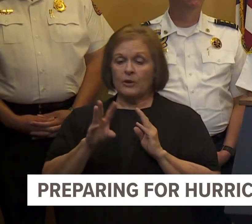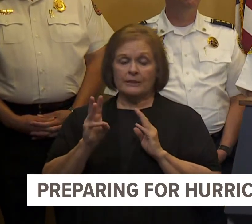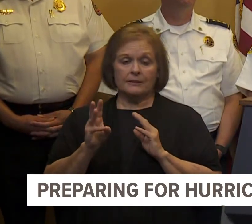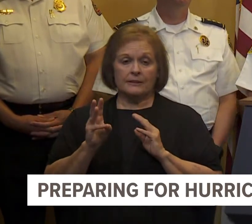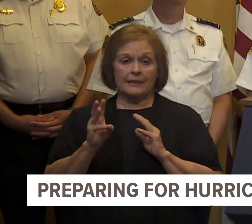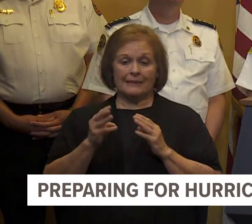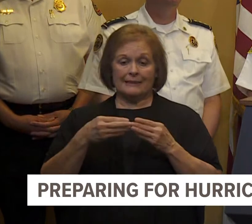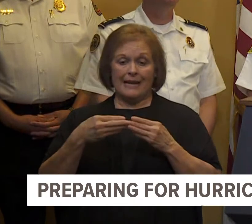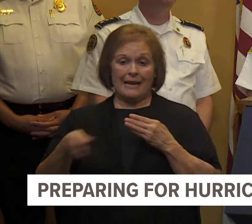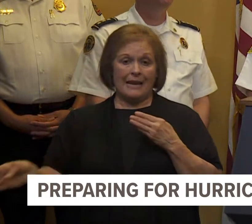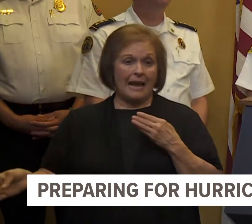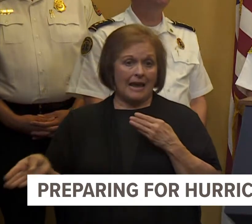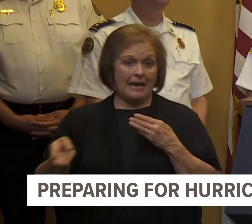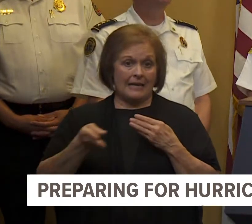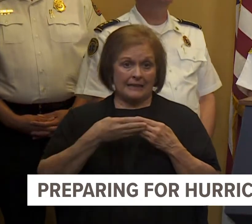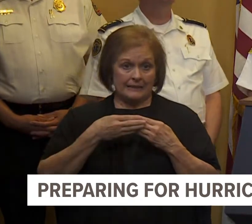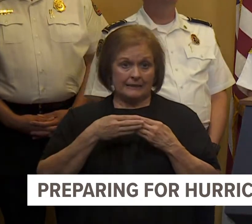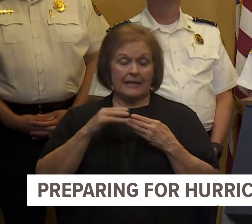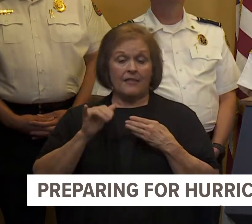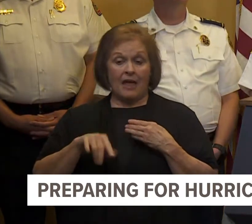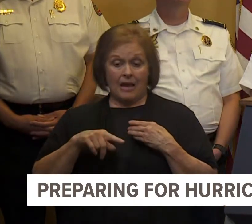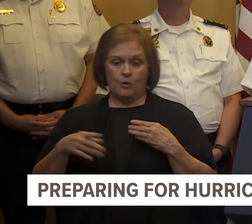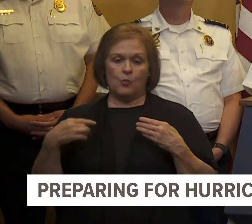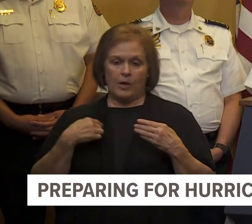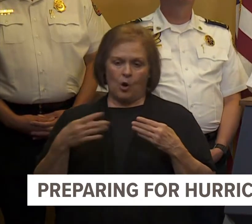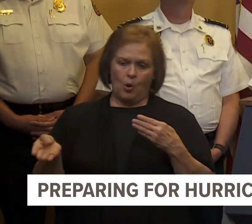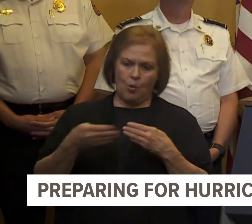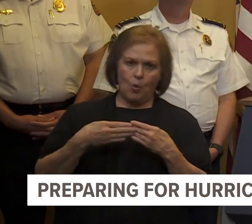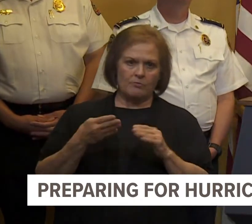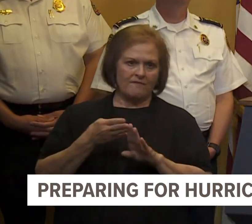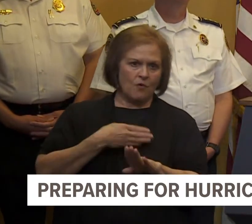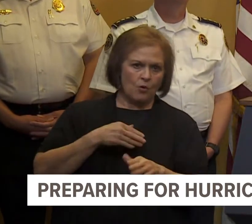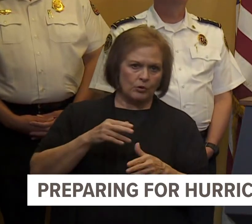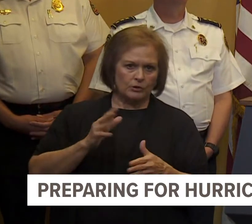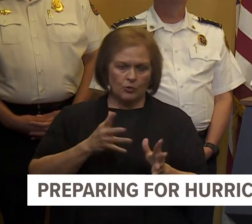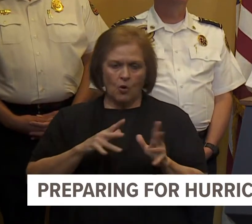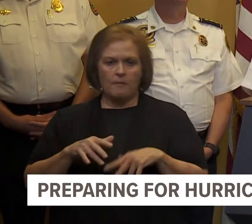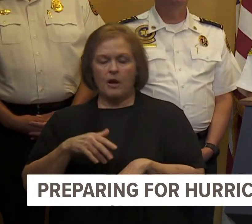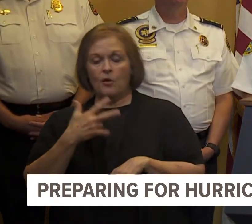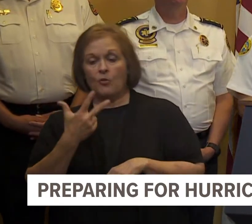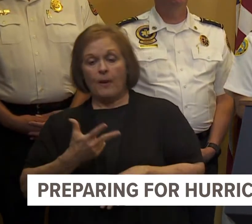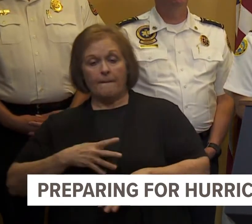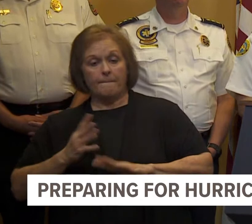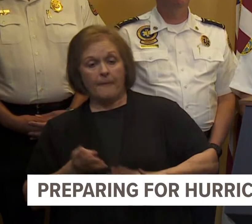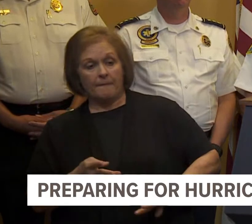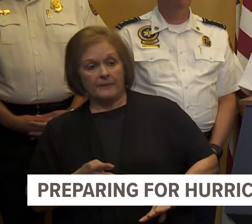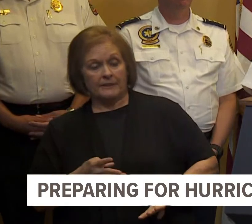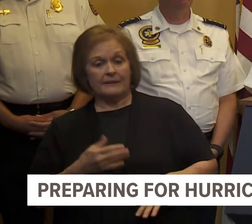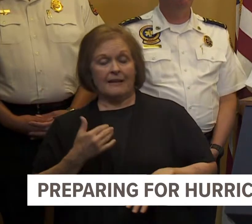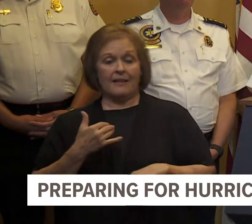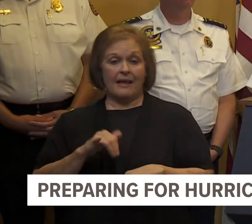246 gates that are closed before a storm, and 3 pumping stations that have 17 pumps in